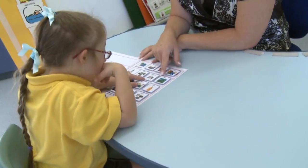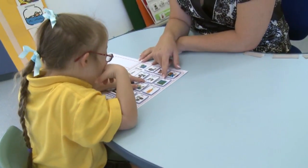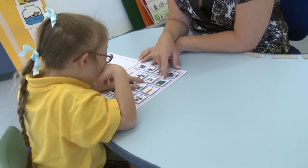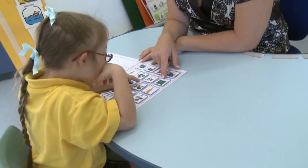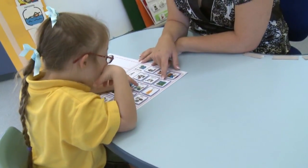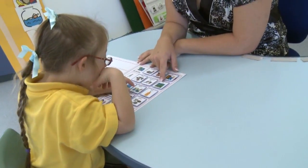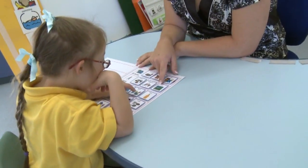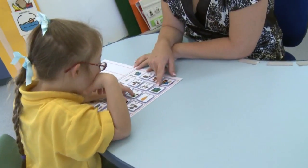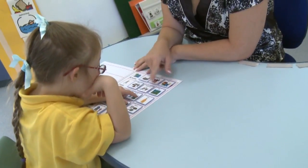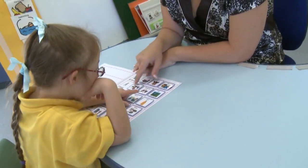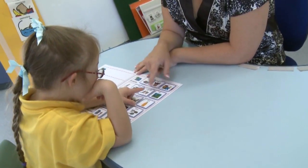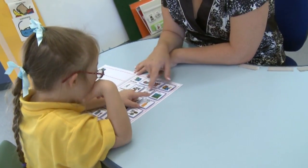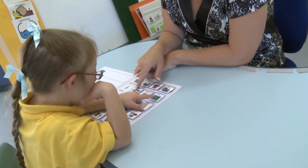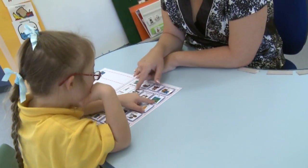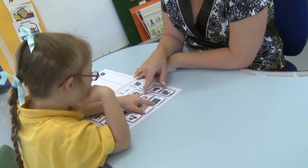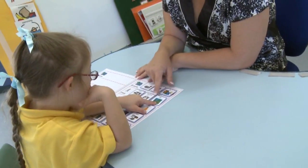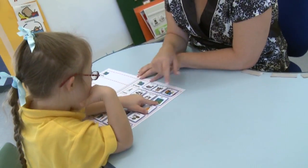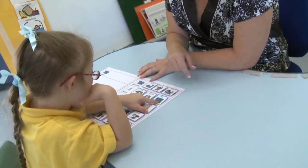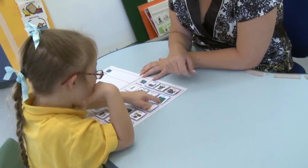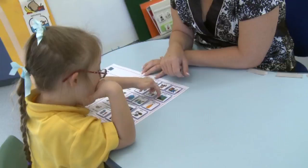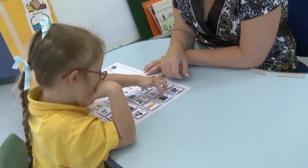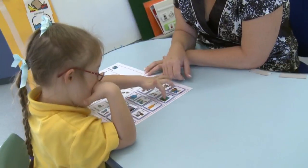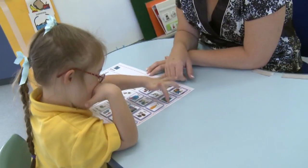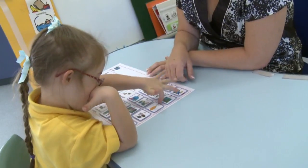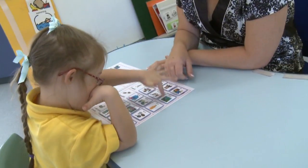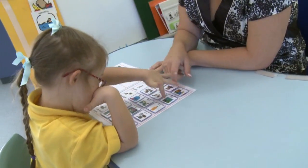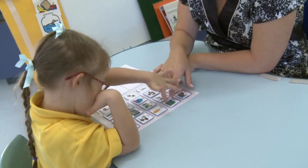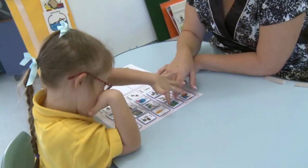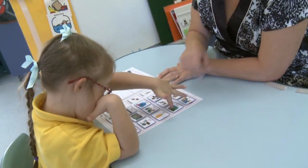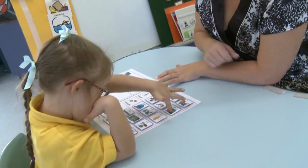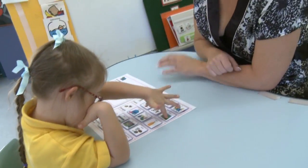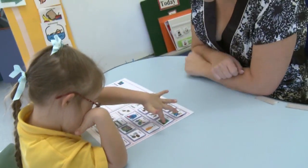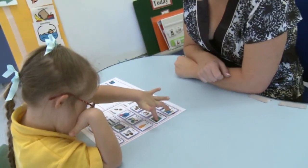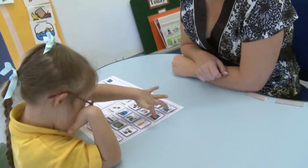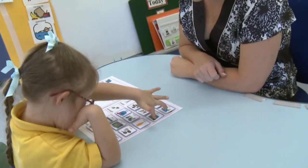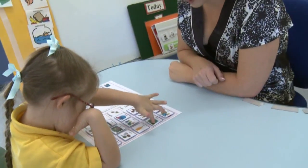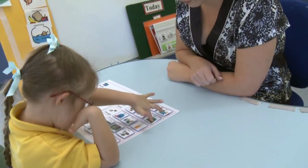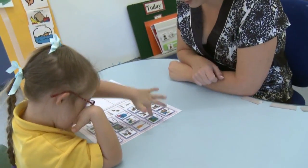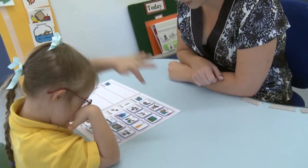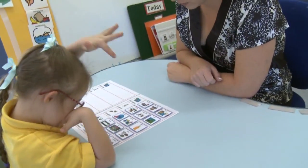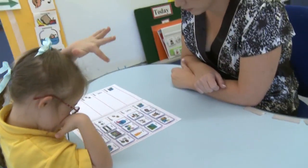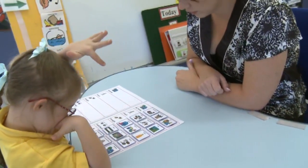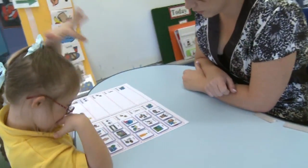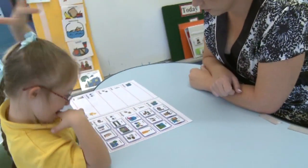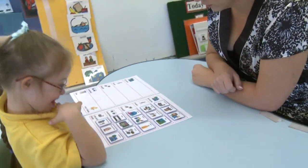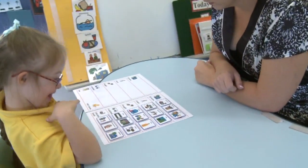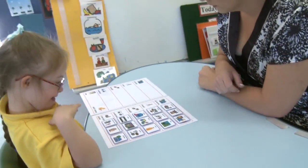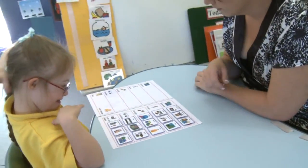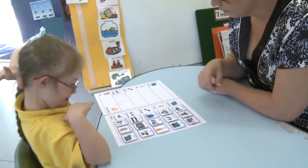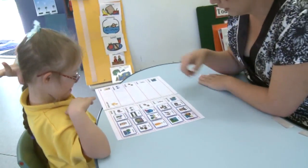And this one's a park. Which one did you do? You went to the park. Good signing, Grace. Good girl. And